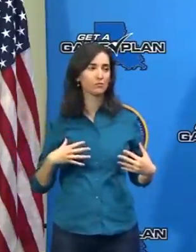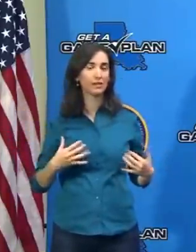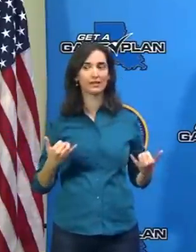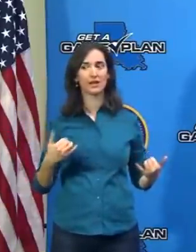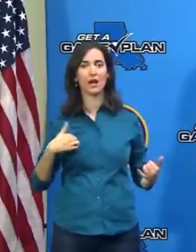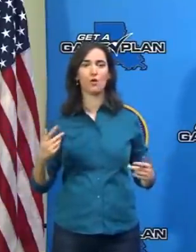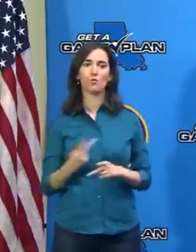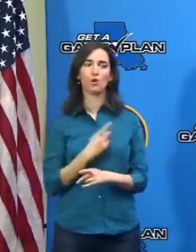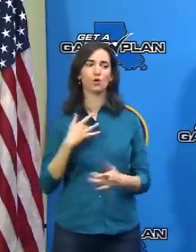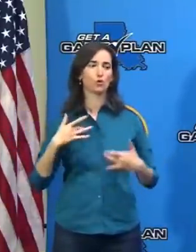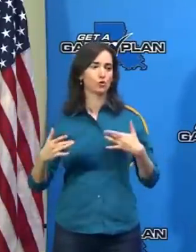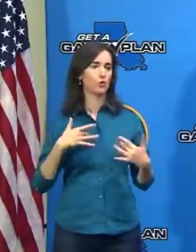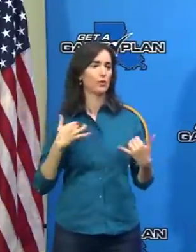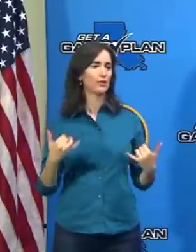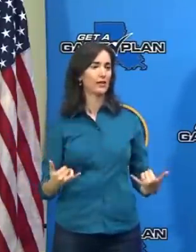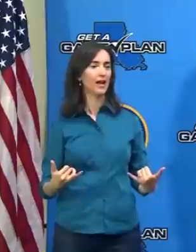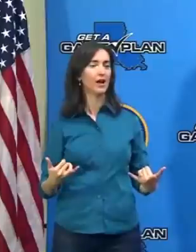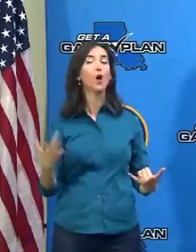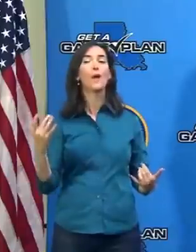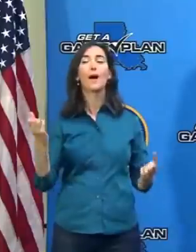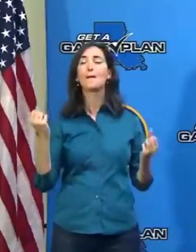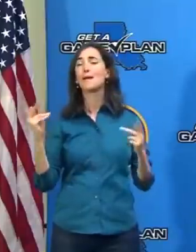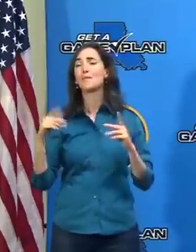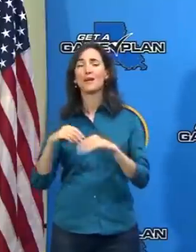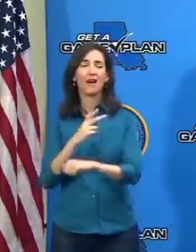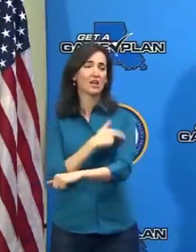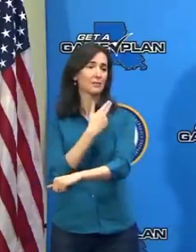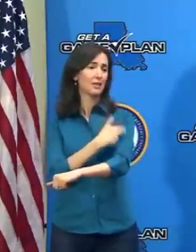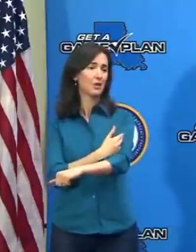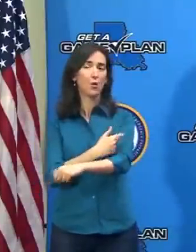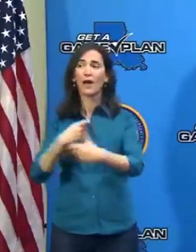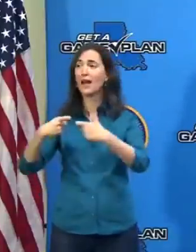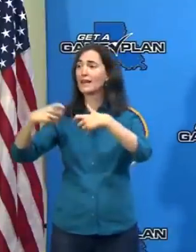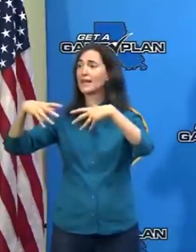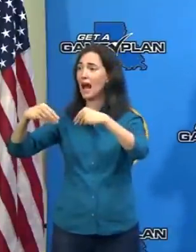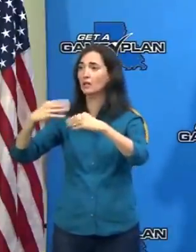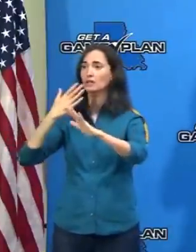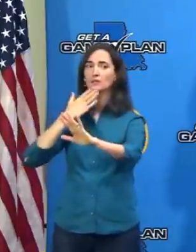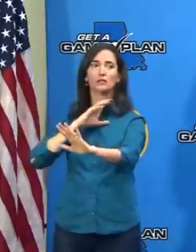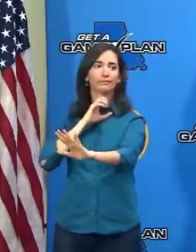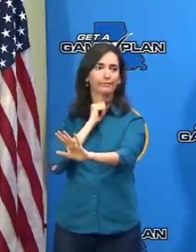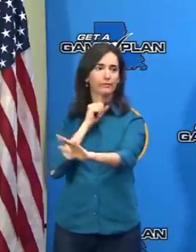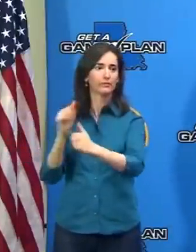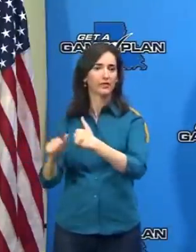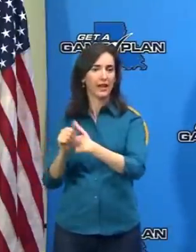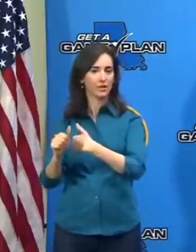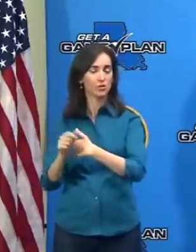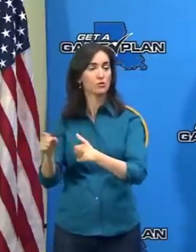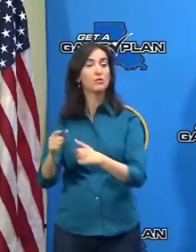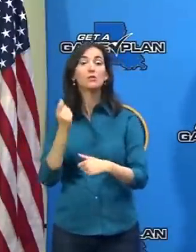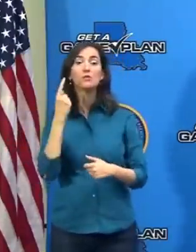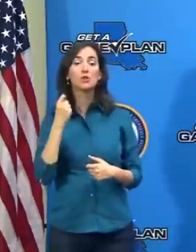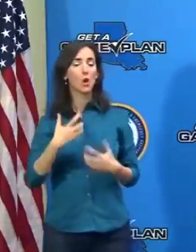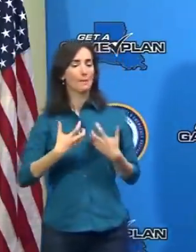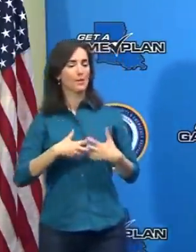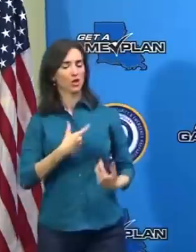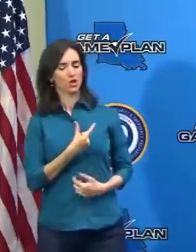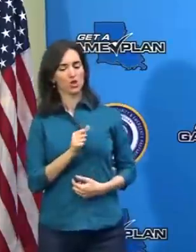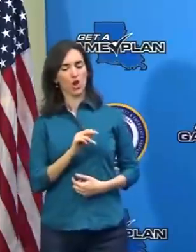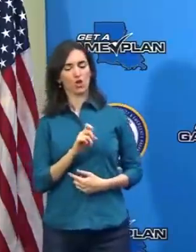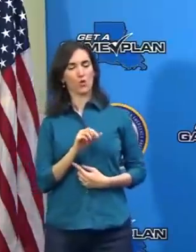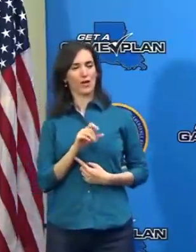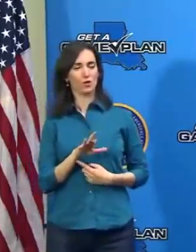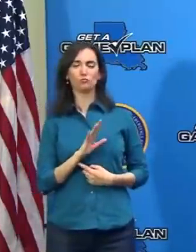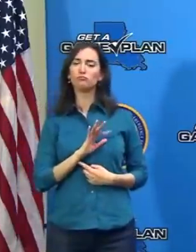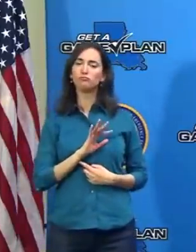this time because of so many people in our hospitals. And I understand that generators are great, but over